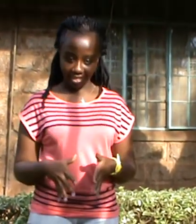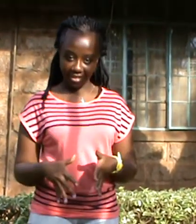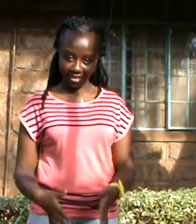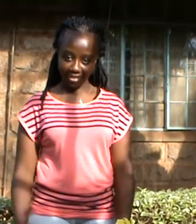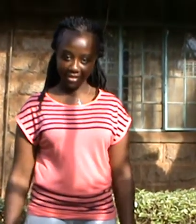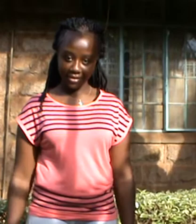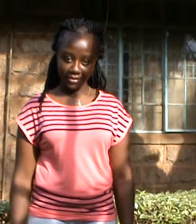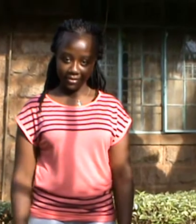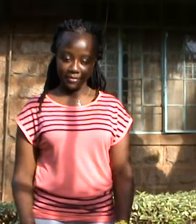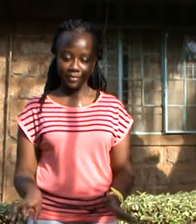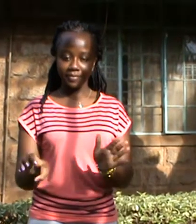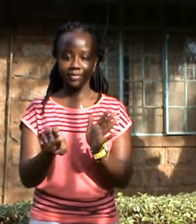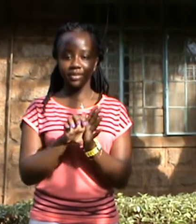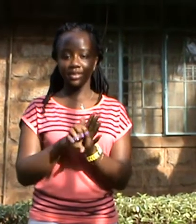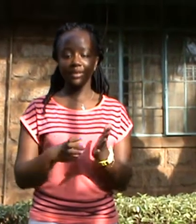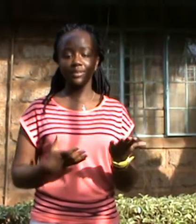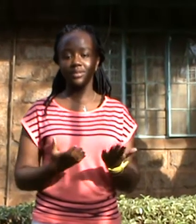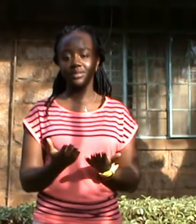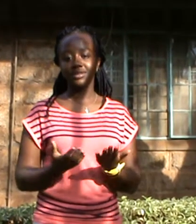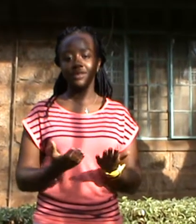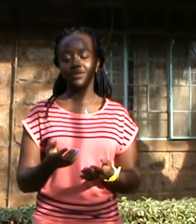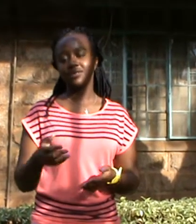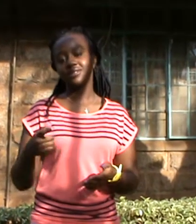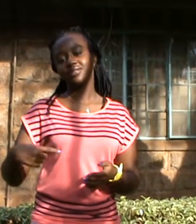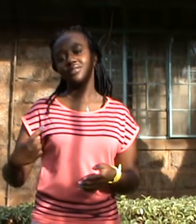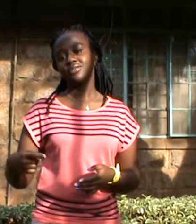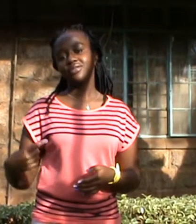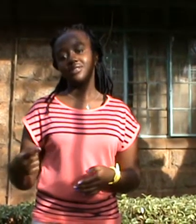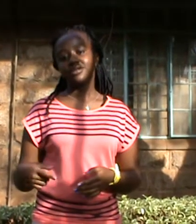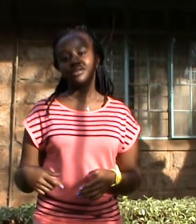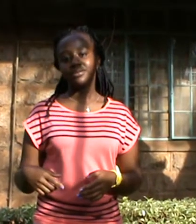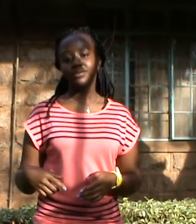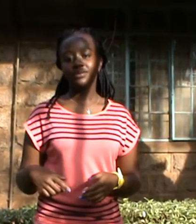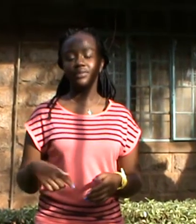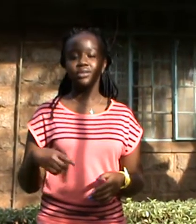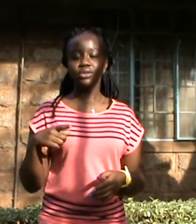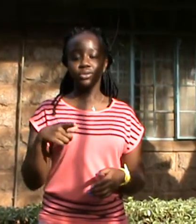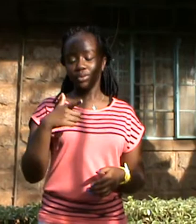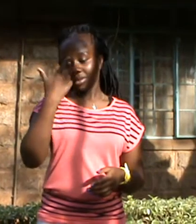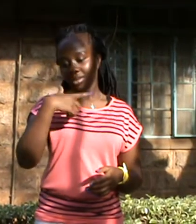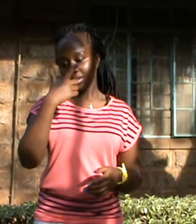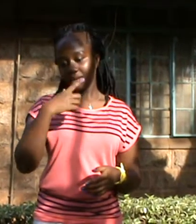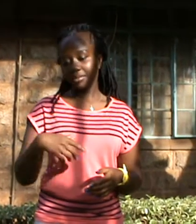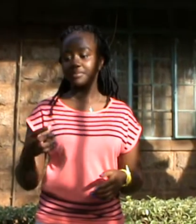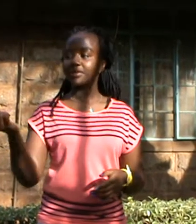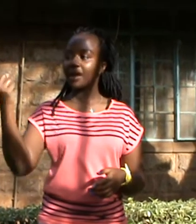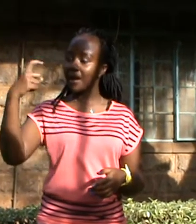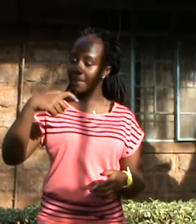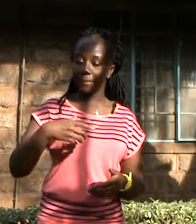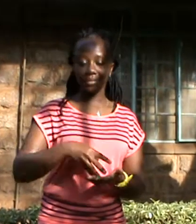Example service industry You think You come learn You think